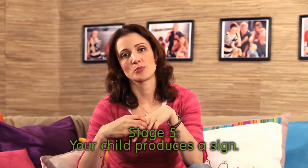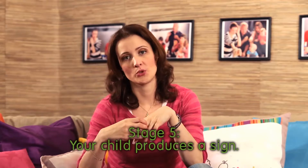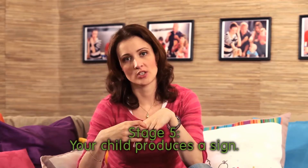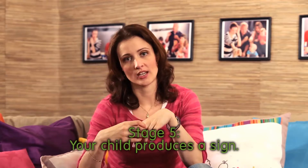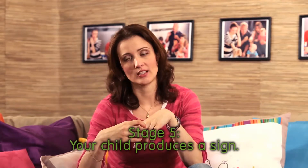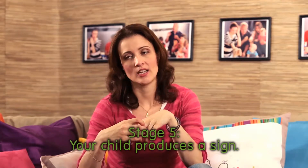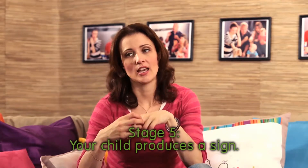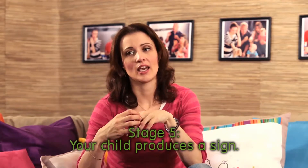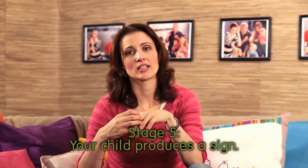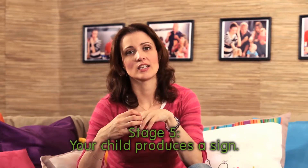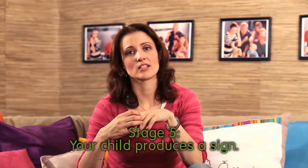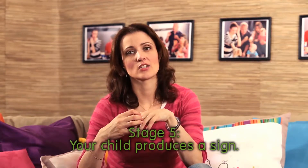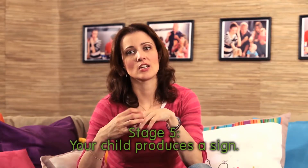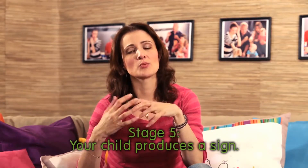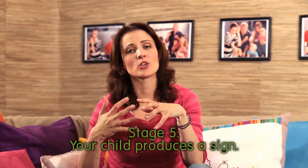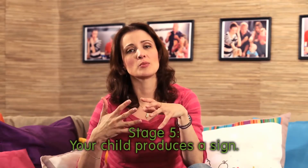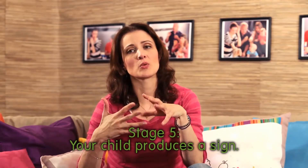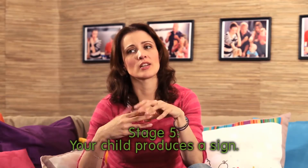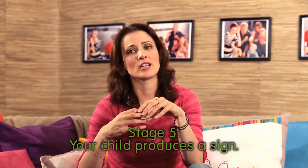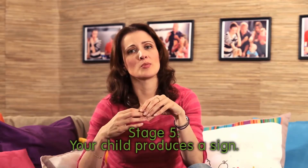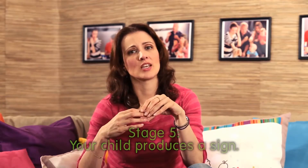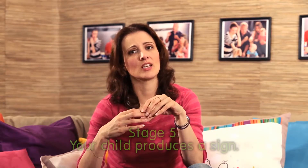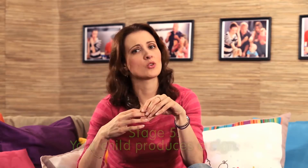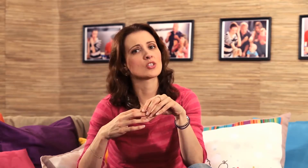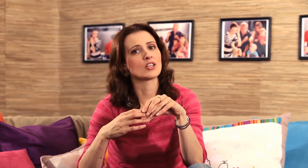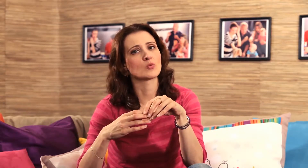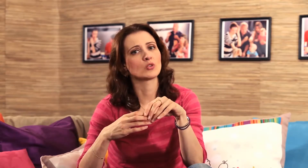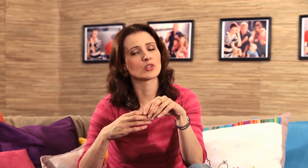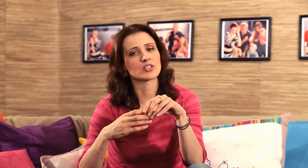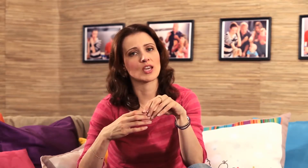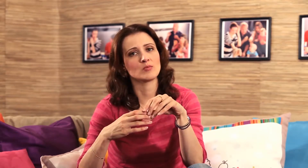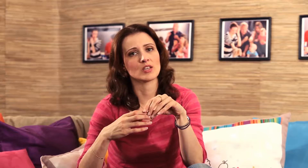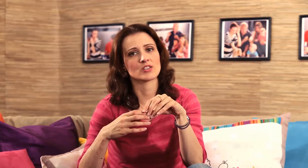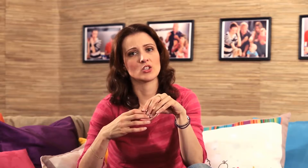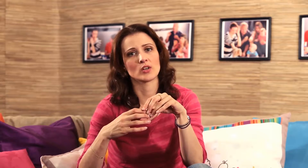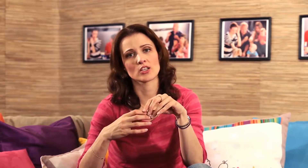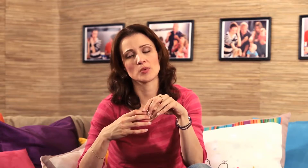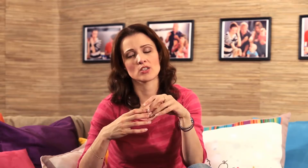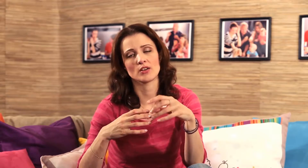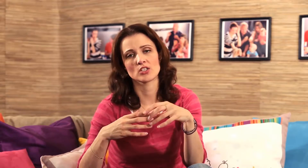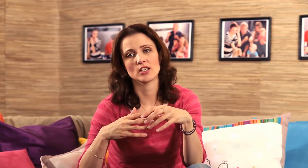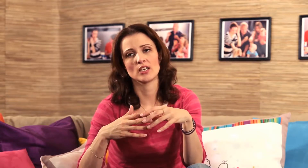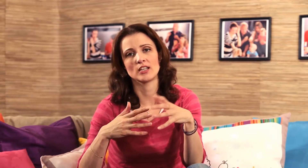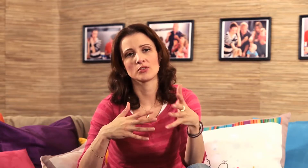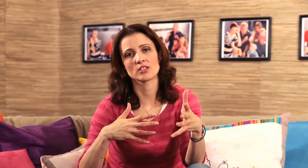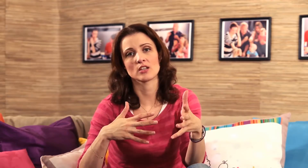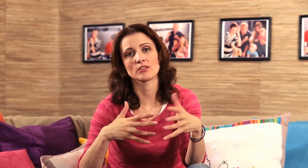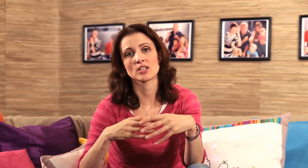produce a sign. And it's important to be aware that in the beginning, those signs won't look the same as they do on us, because obviously an infant does not have the same